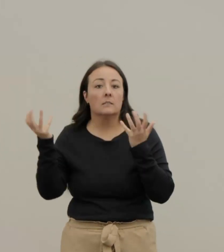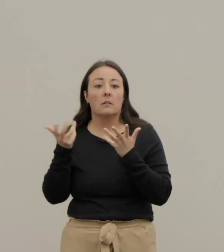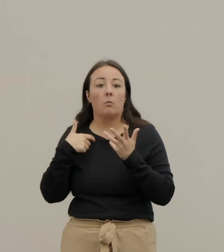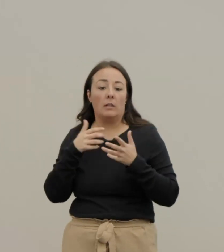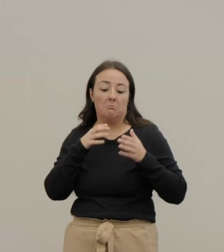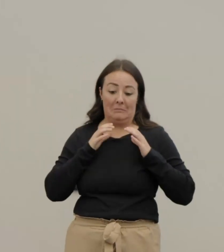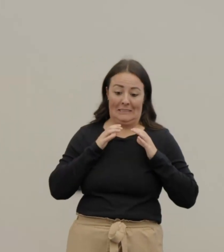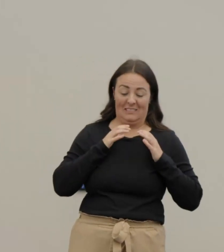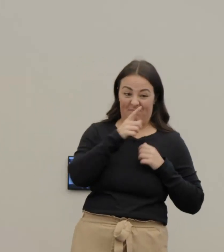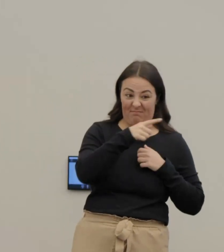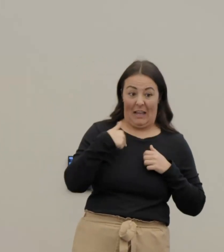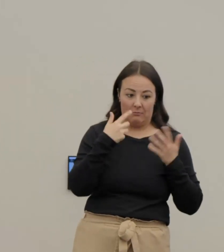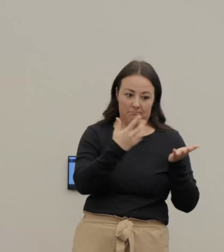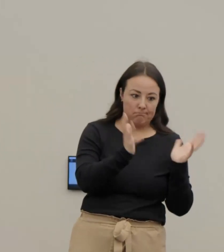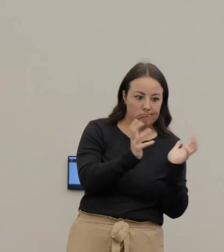in depth.